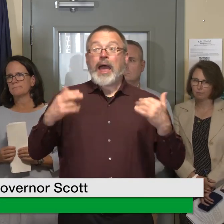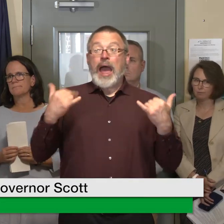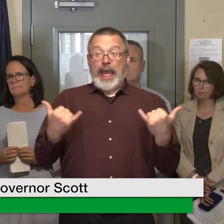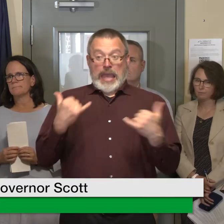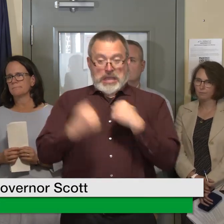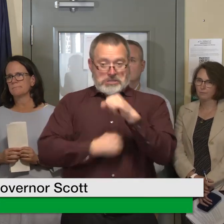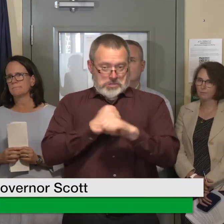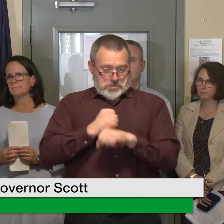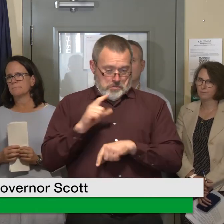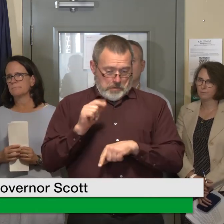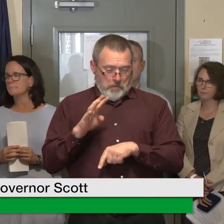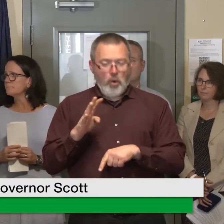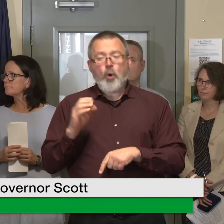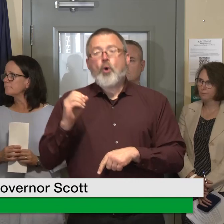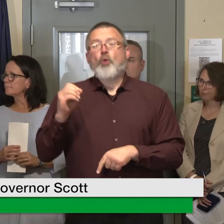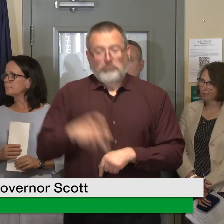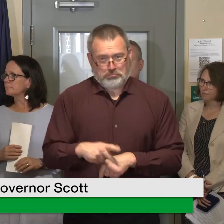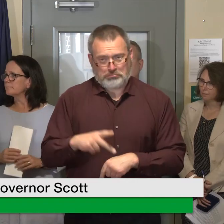year.